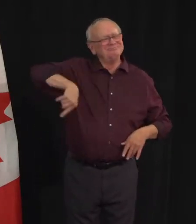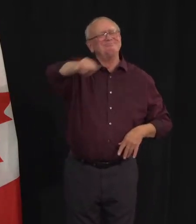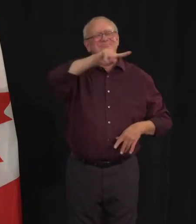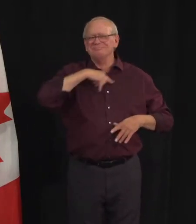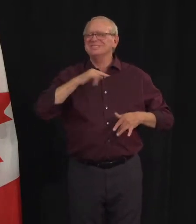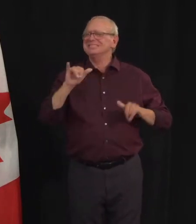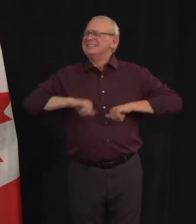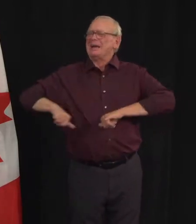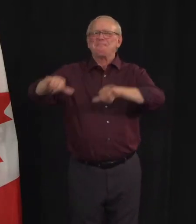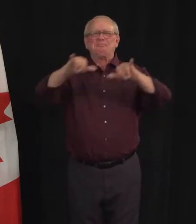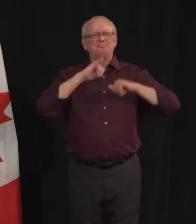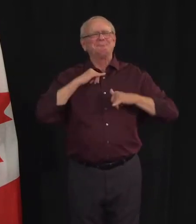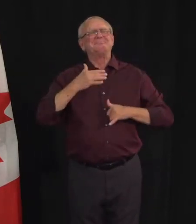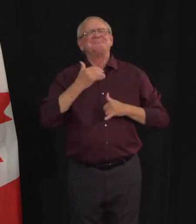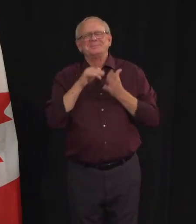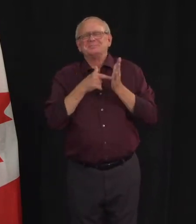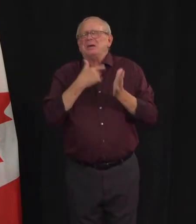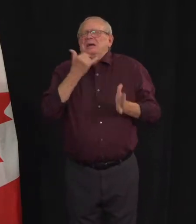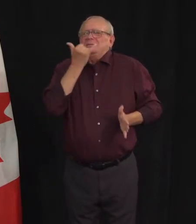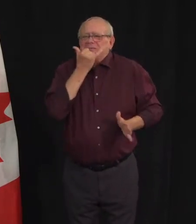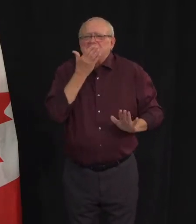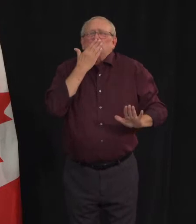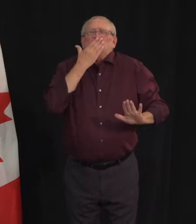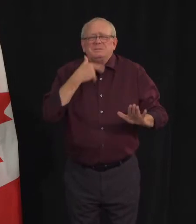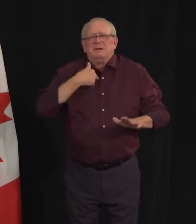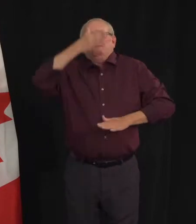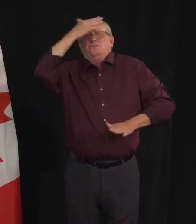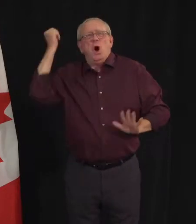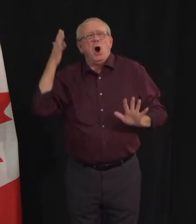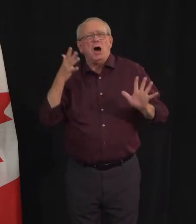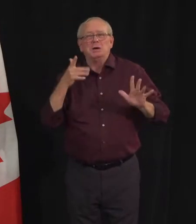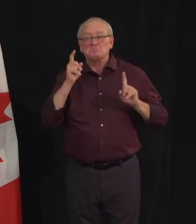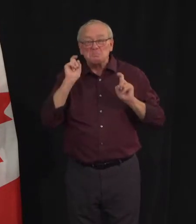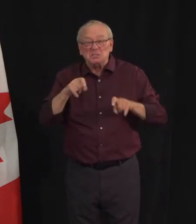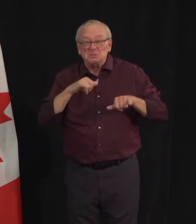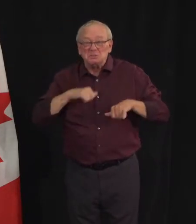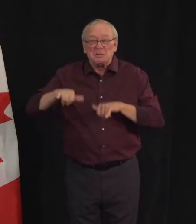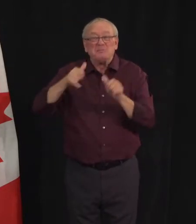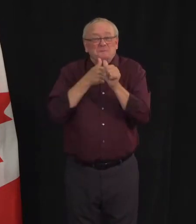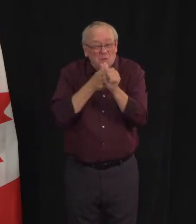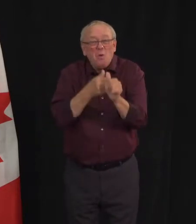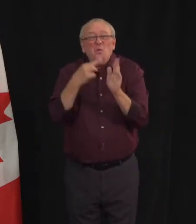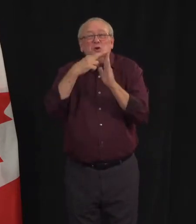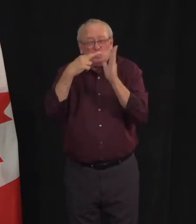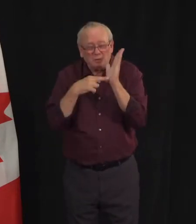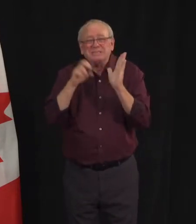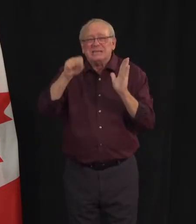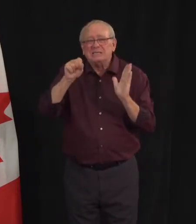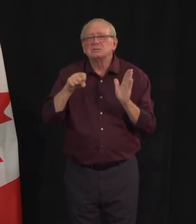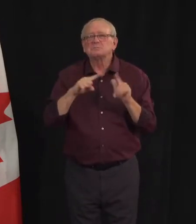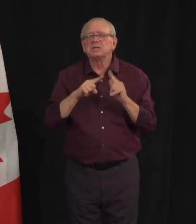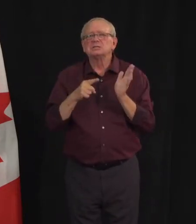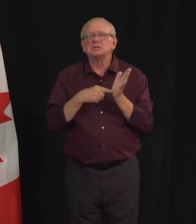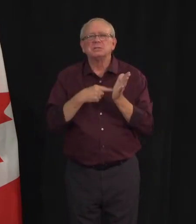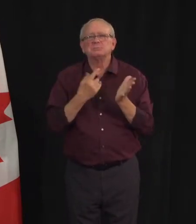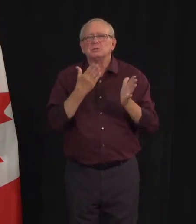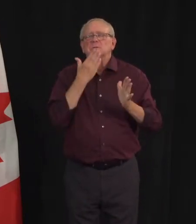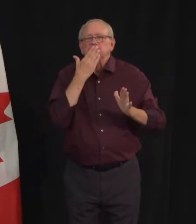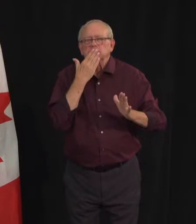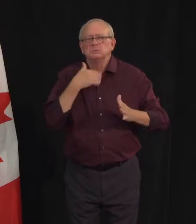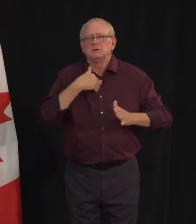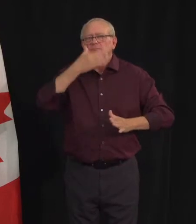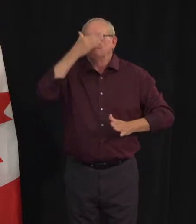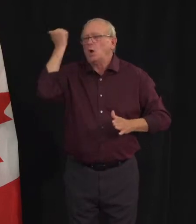the best we can to follow the rules as much as possible. But one slip at the wrong time and place can lead